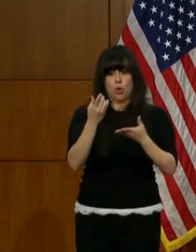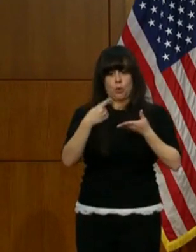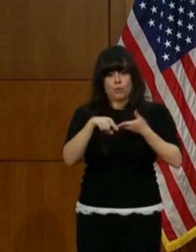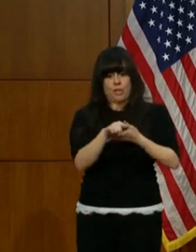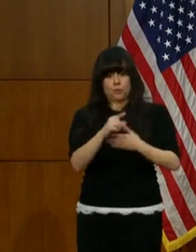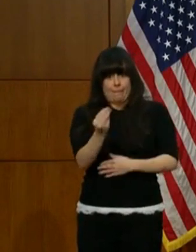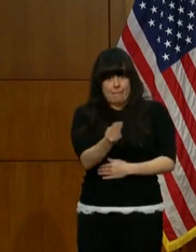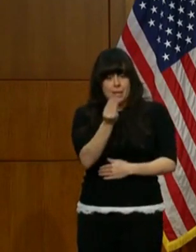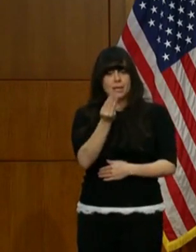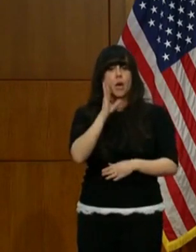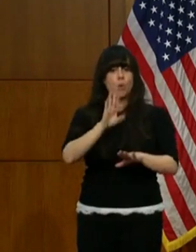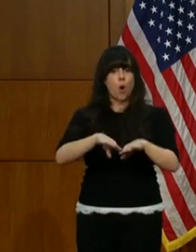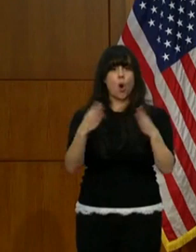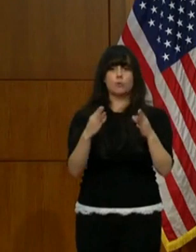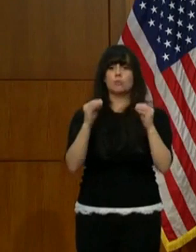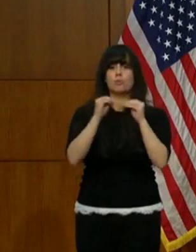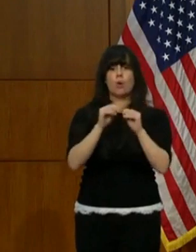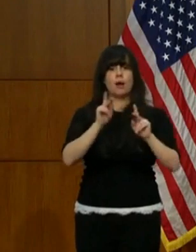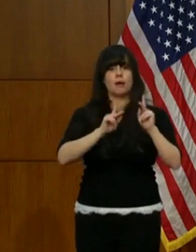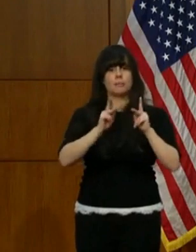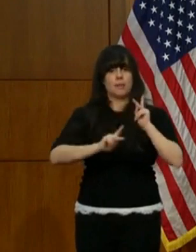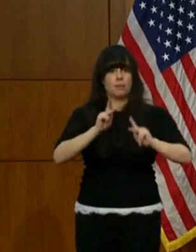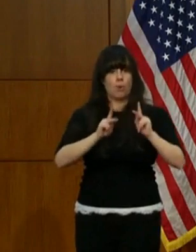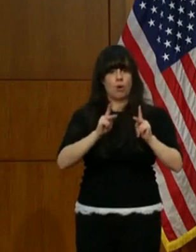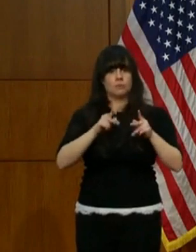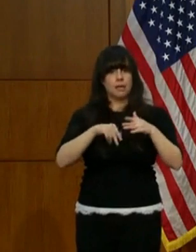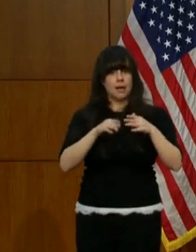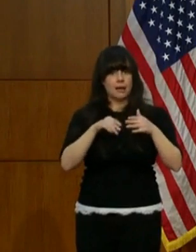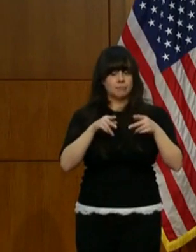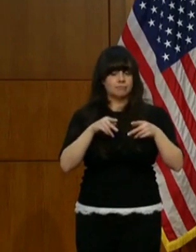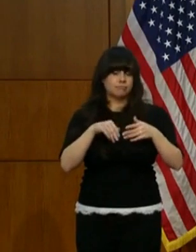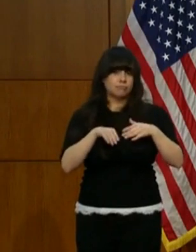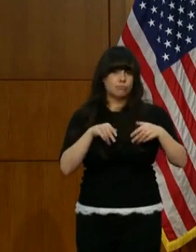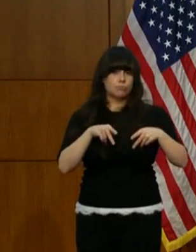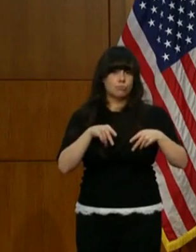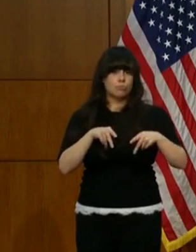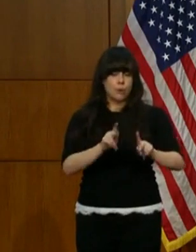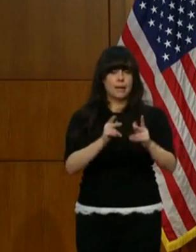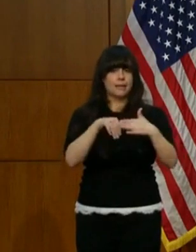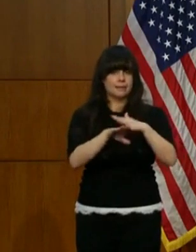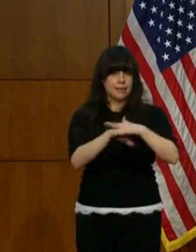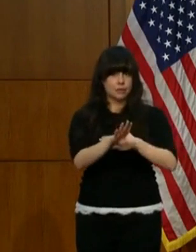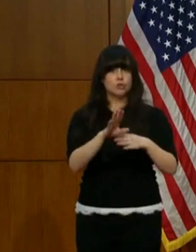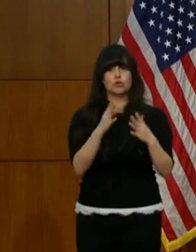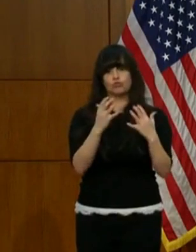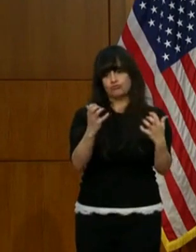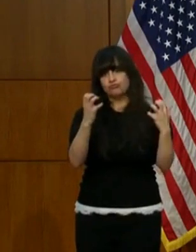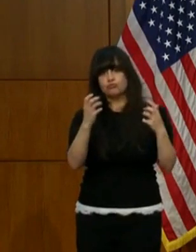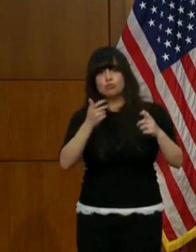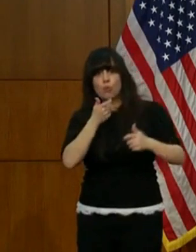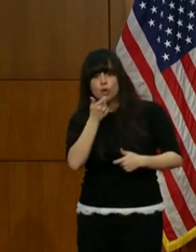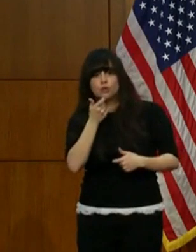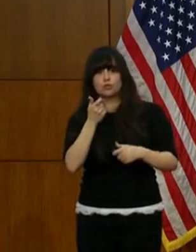events up to 250, provided everyone maintains their social distancing. Next